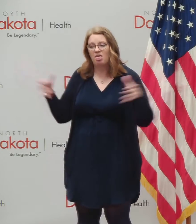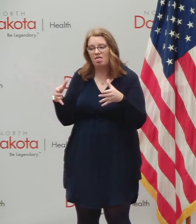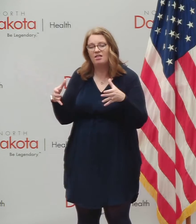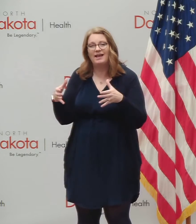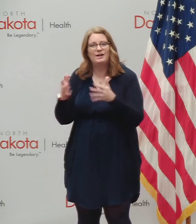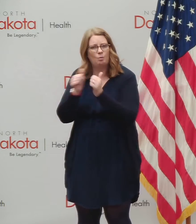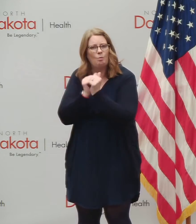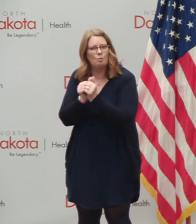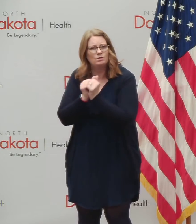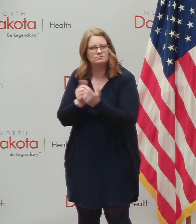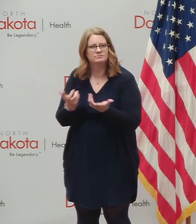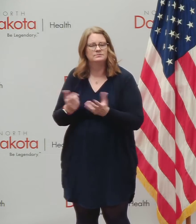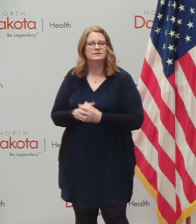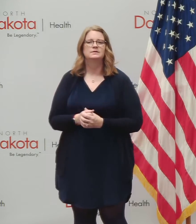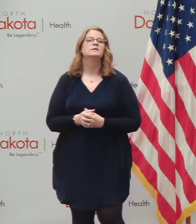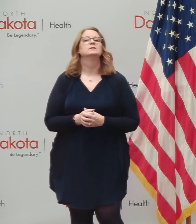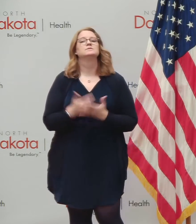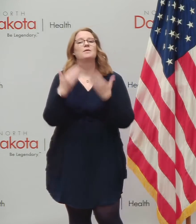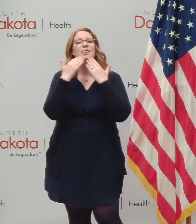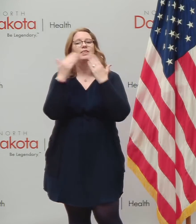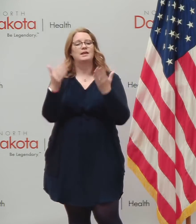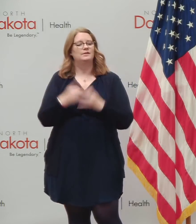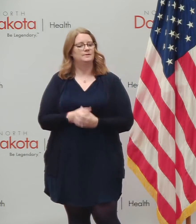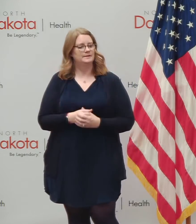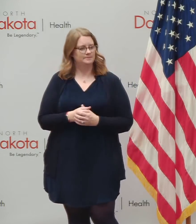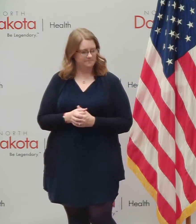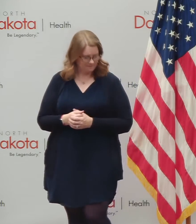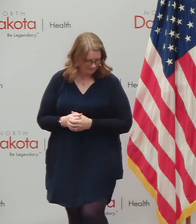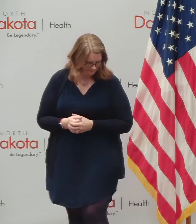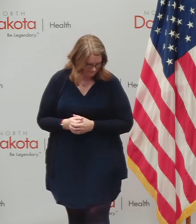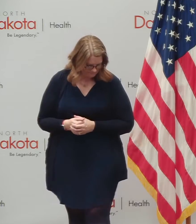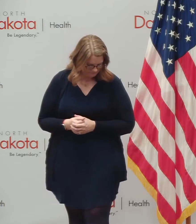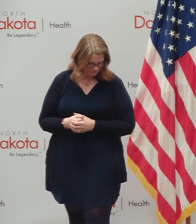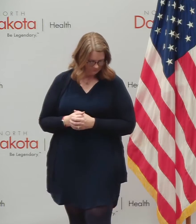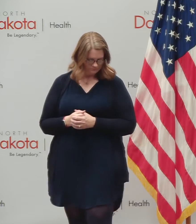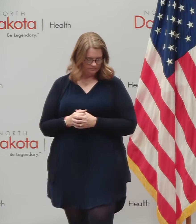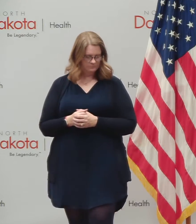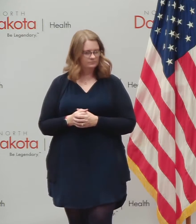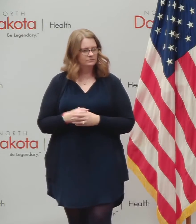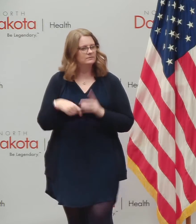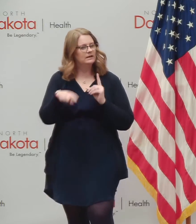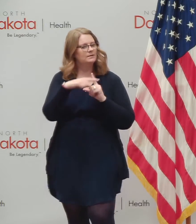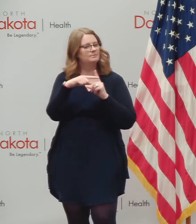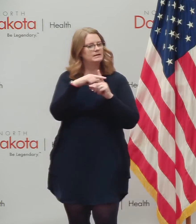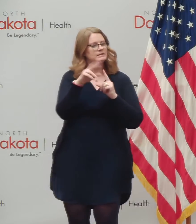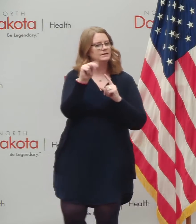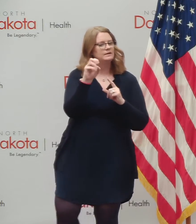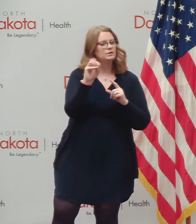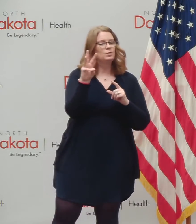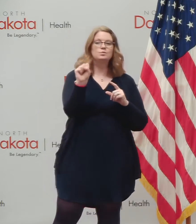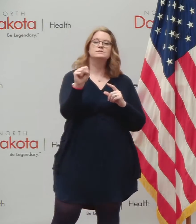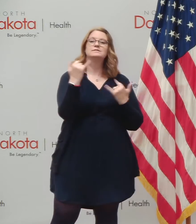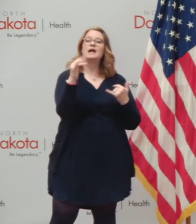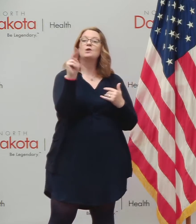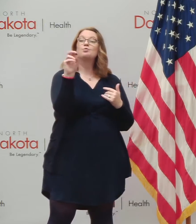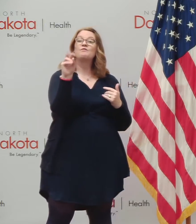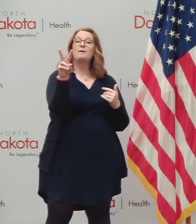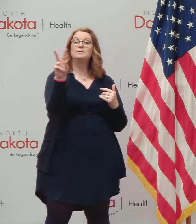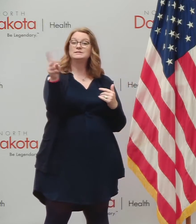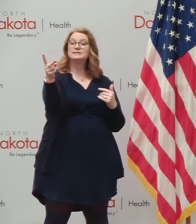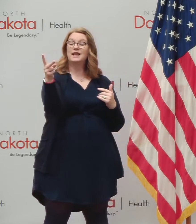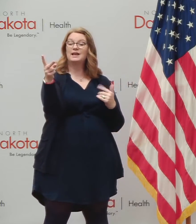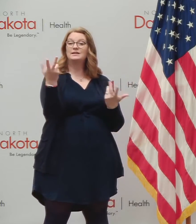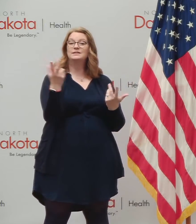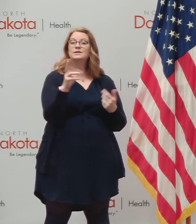you, Pastor Starks. Other piece of good news coming up on November 2nd,